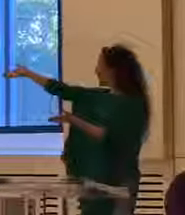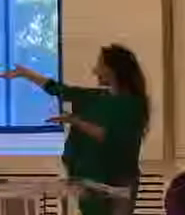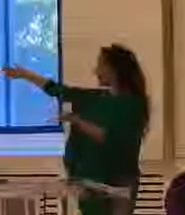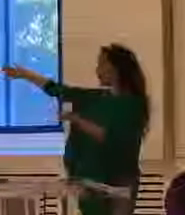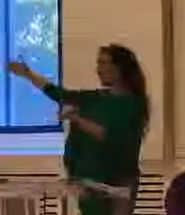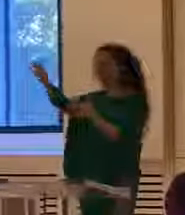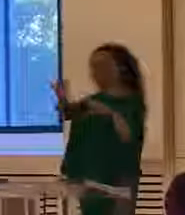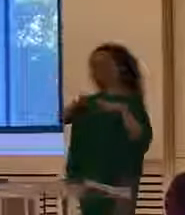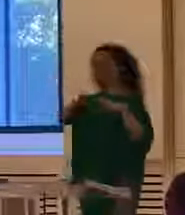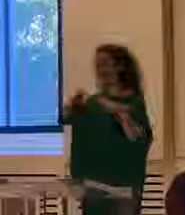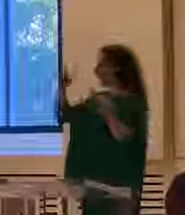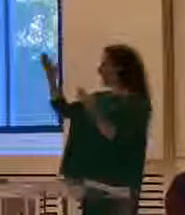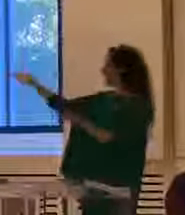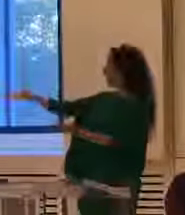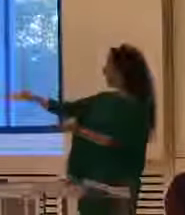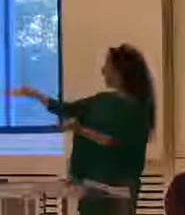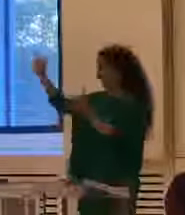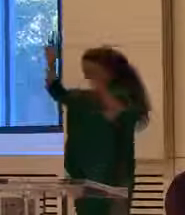The floor is yours.